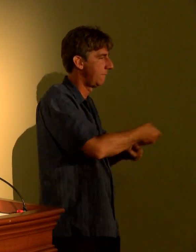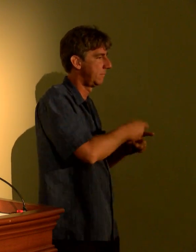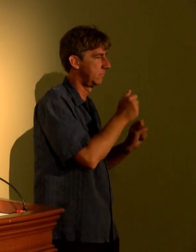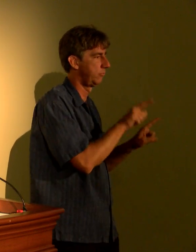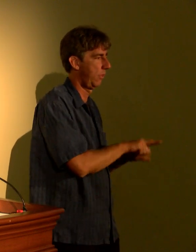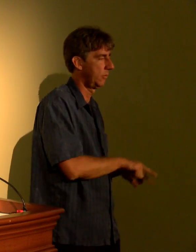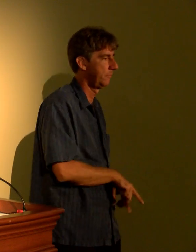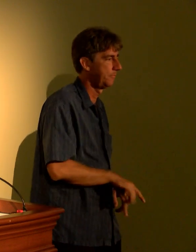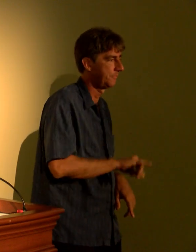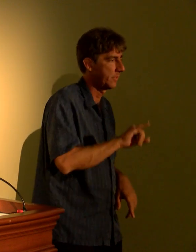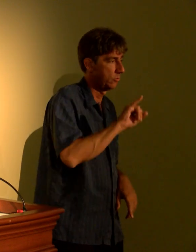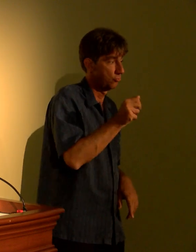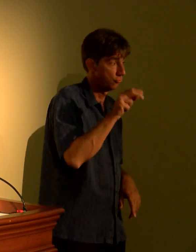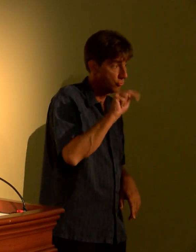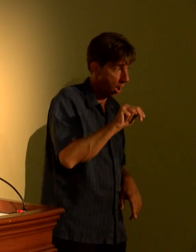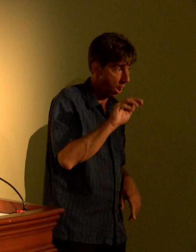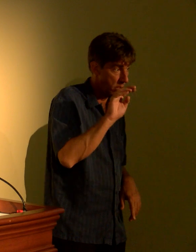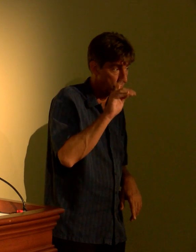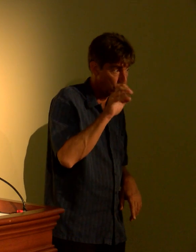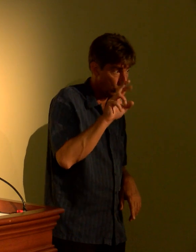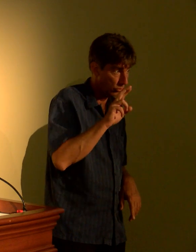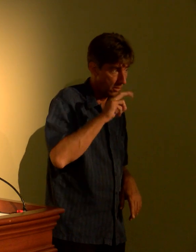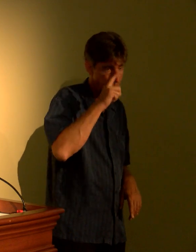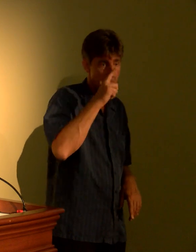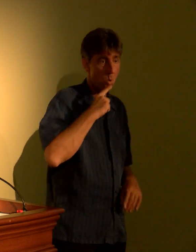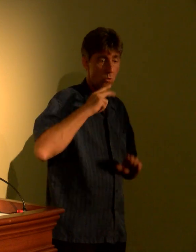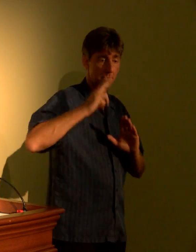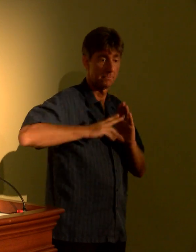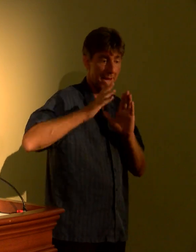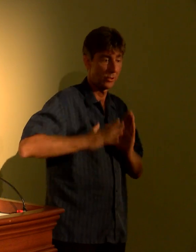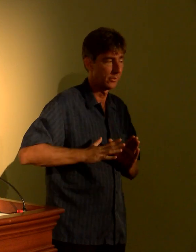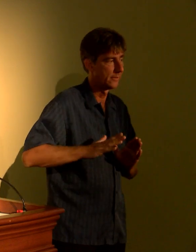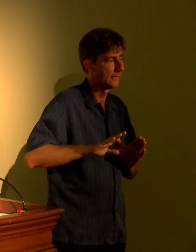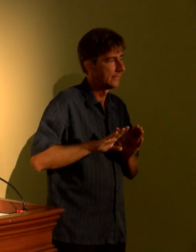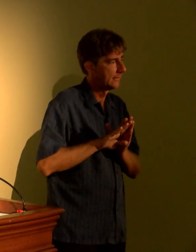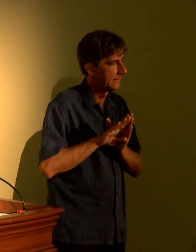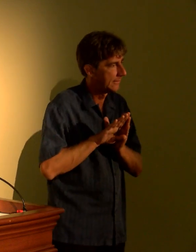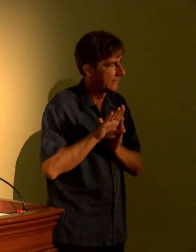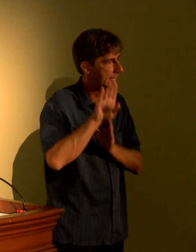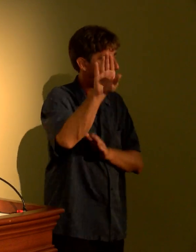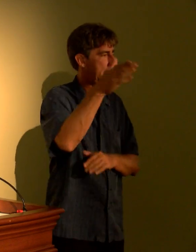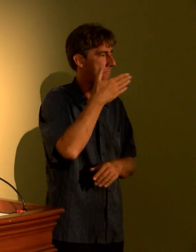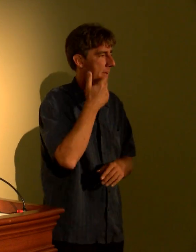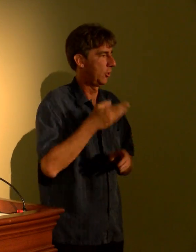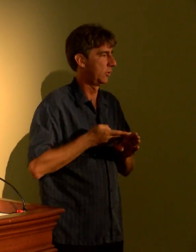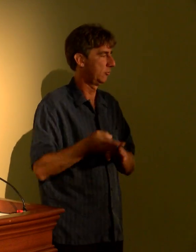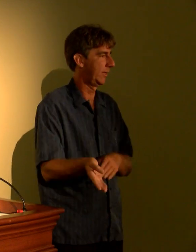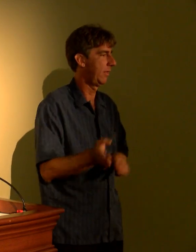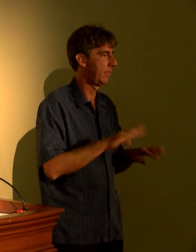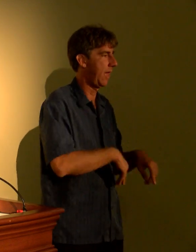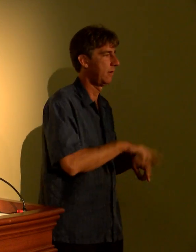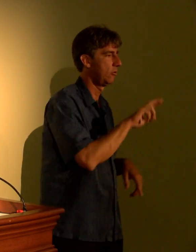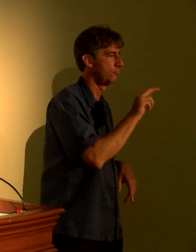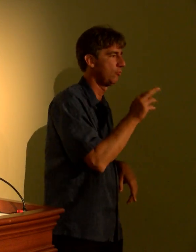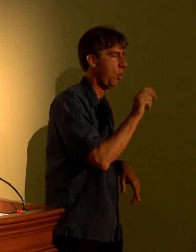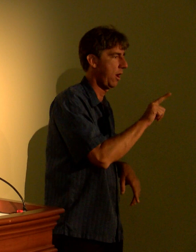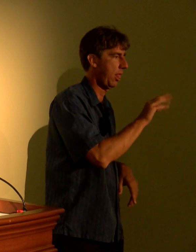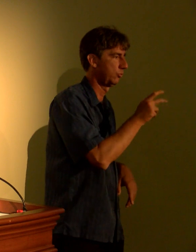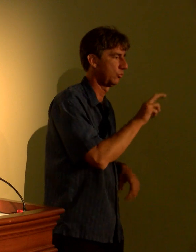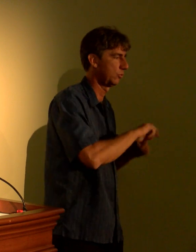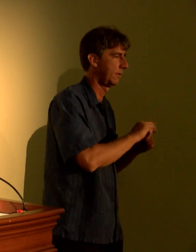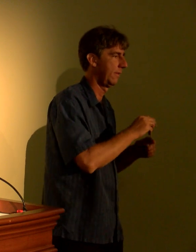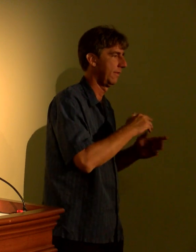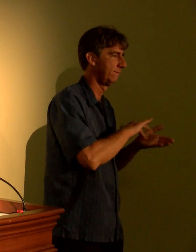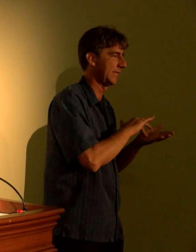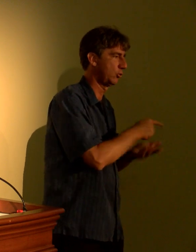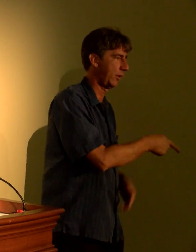Brewster, John, the portrait painter, obviously did better in his career than Royal Brewster, the physician. And he